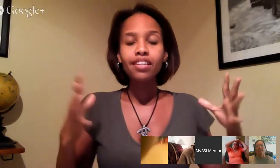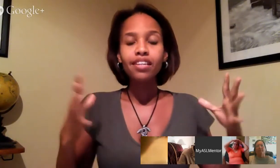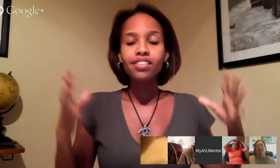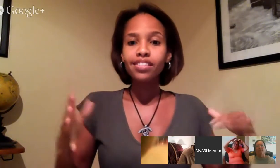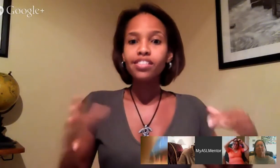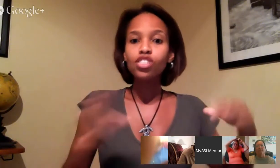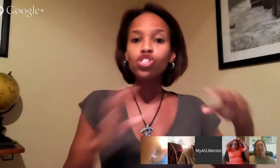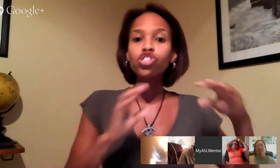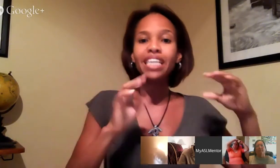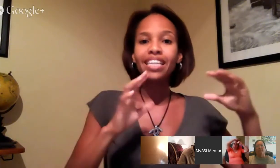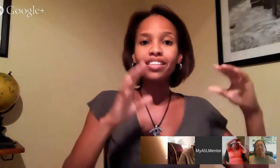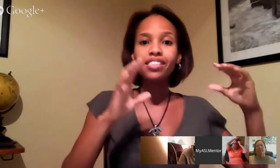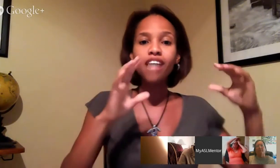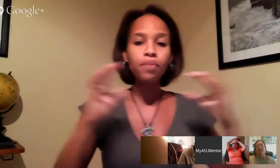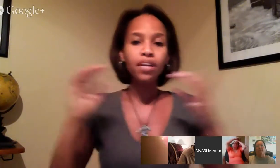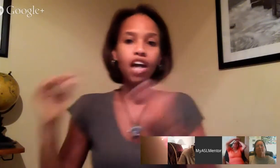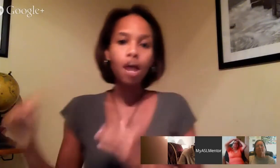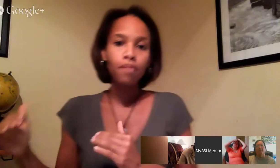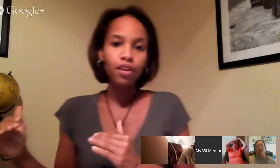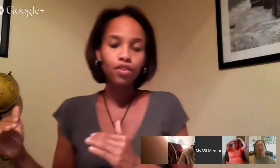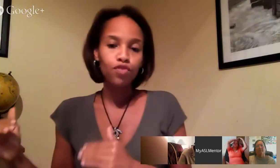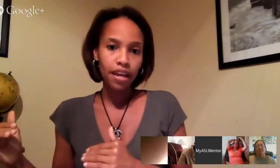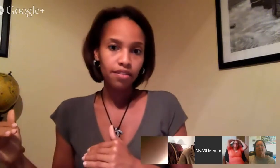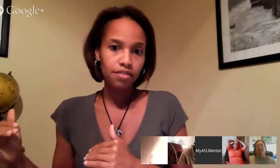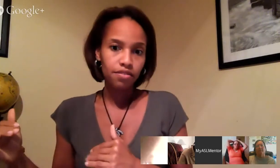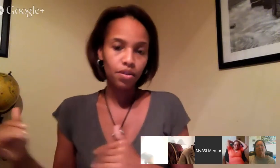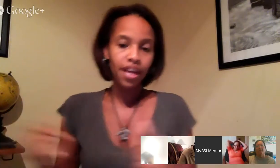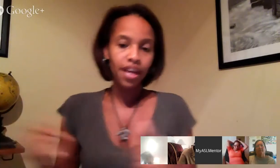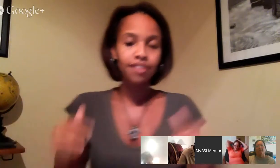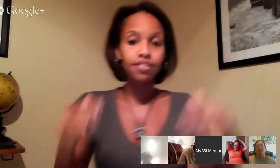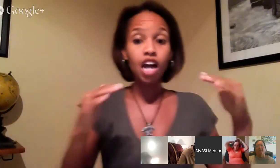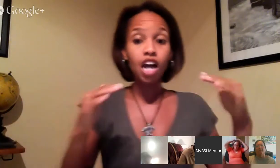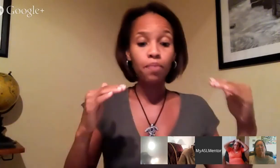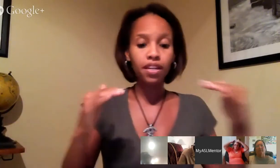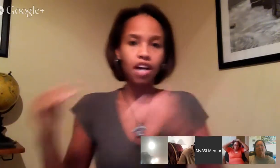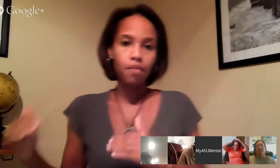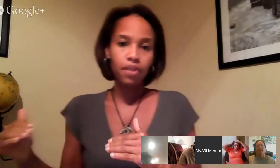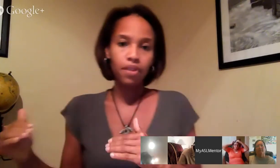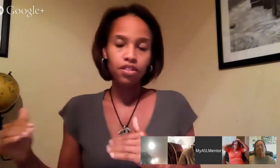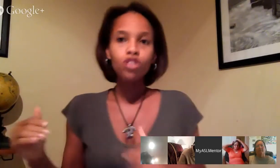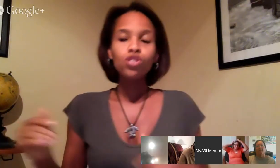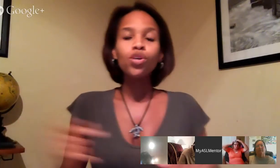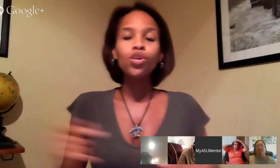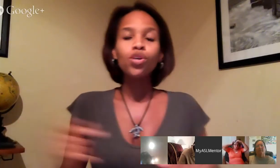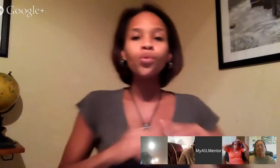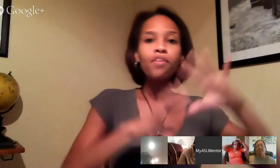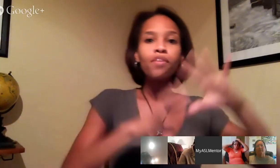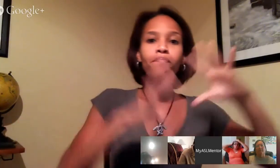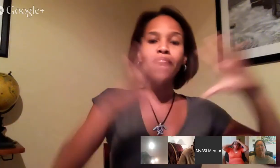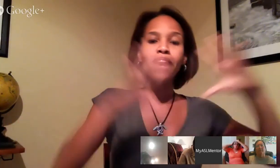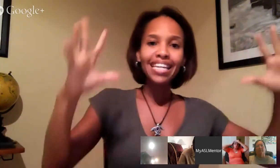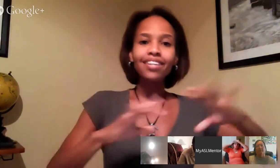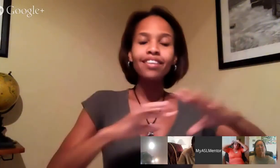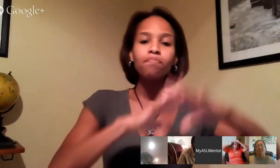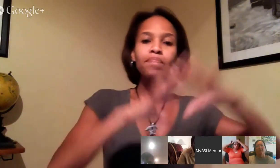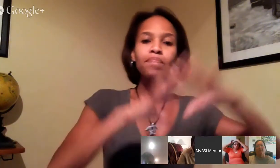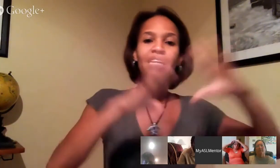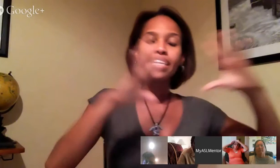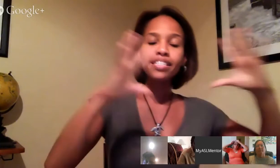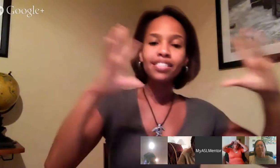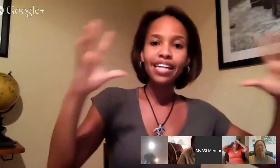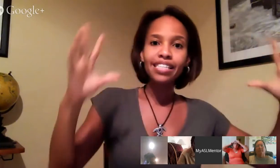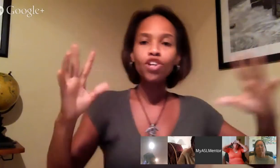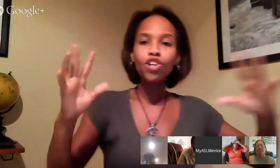ASL sentences should be in the topic comment format. Okay? Topic comment. So the main idea, the